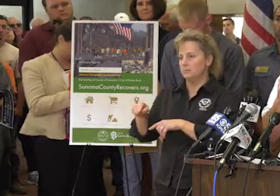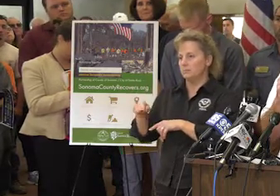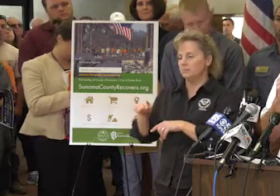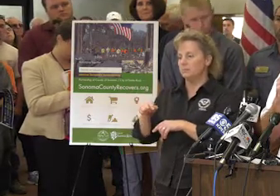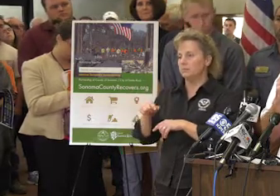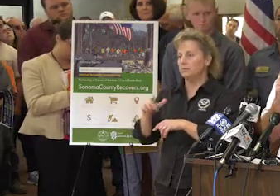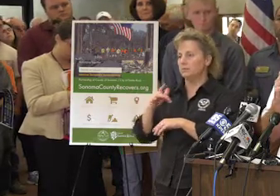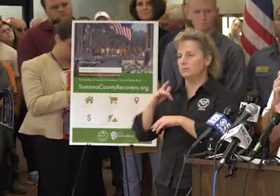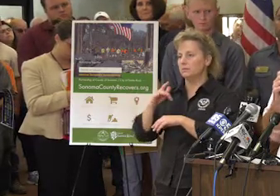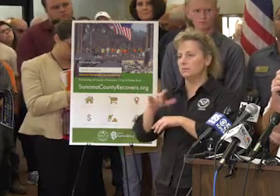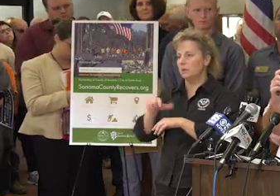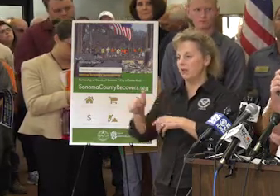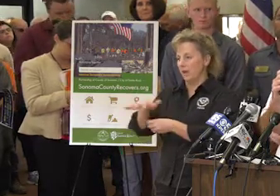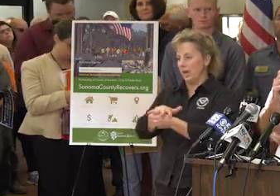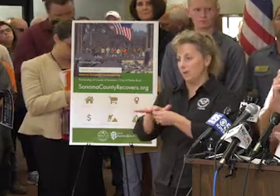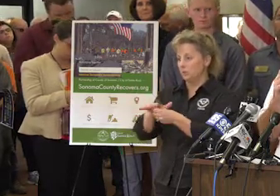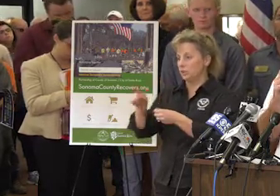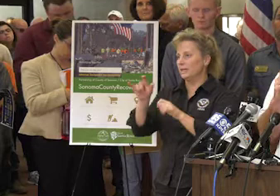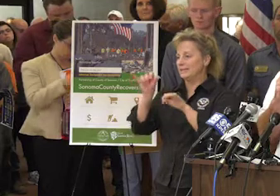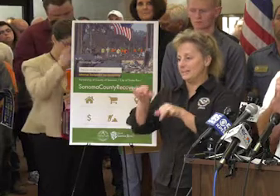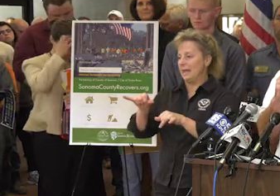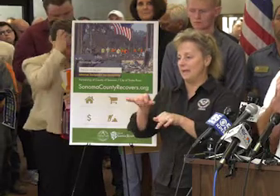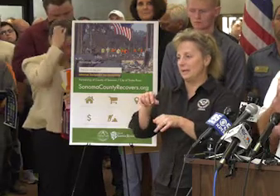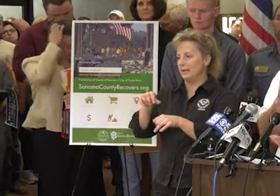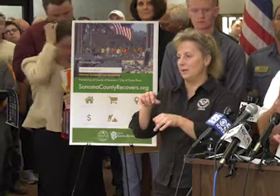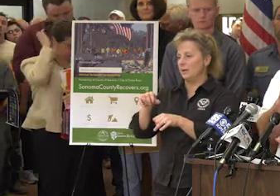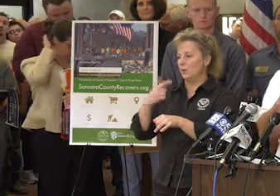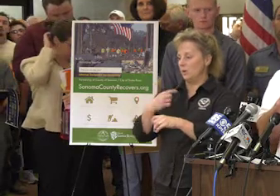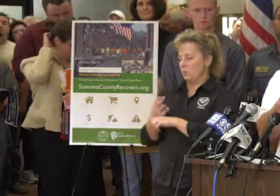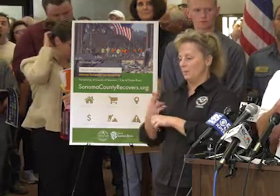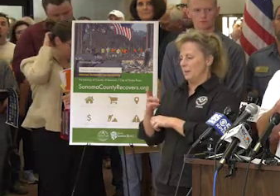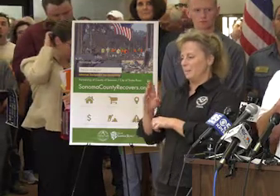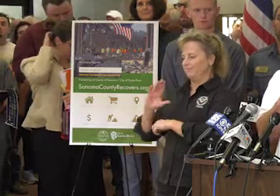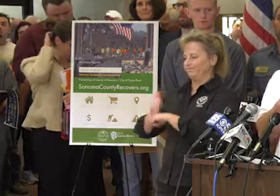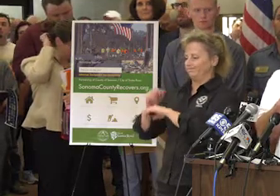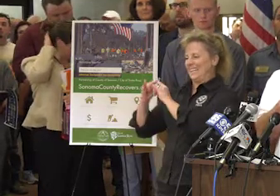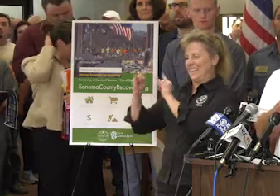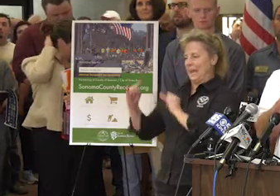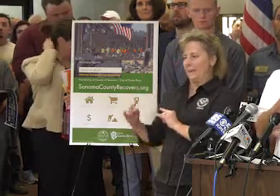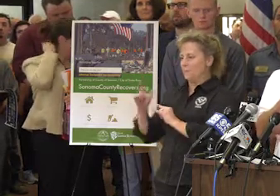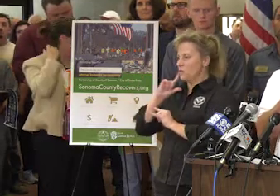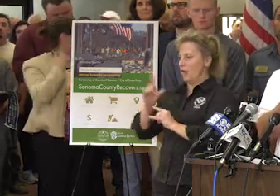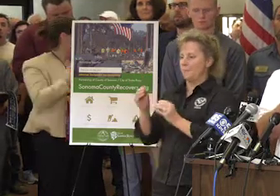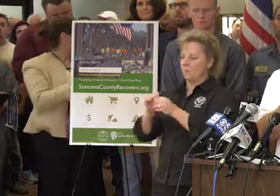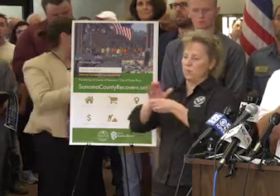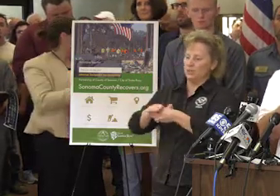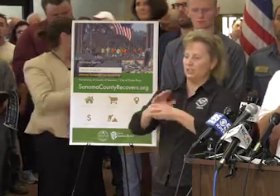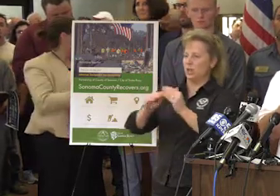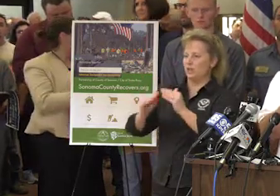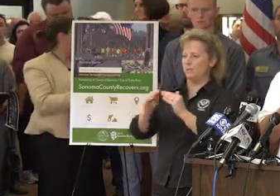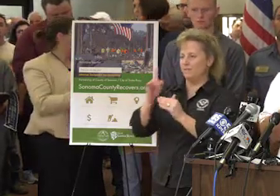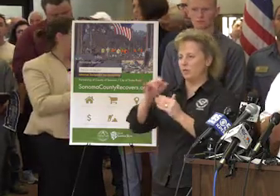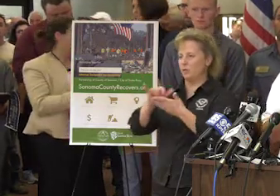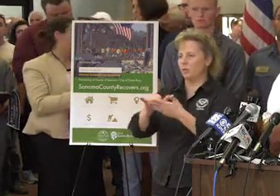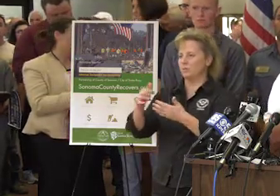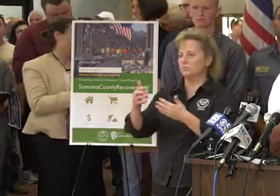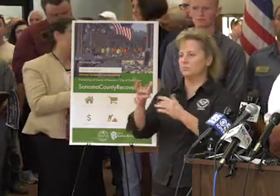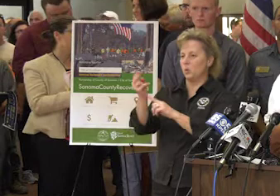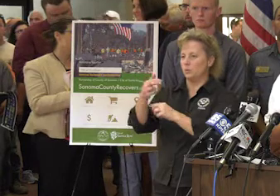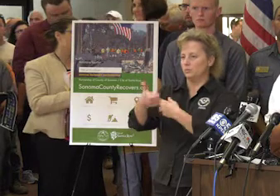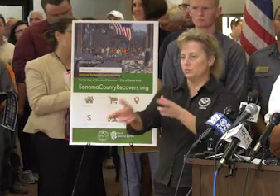hotels and other areas where you guys can stay in, we'll be using a base camp so that we do not put additional pressure on the communities for those